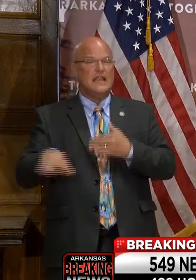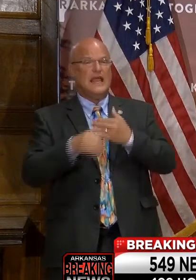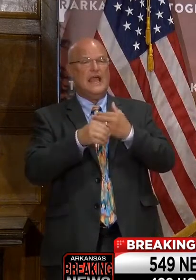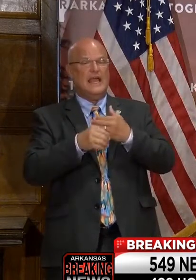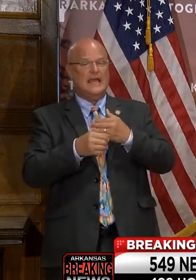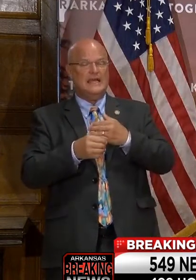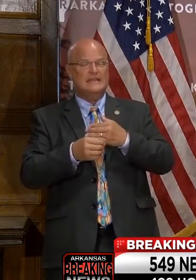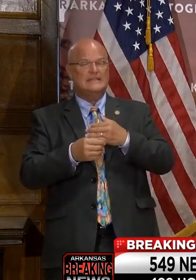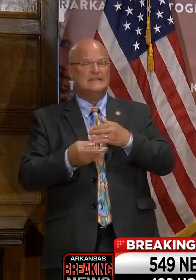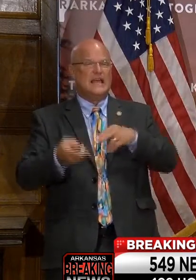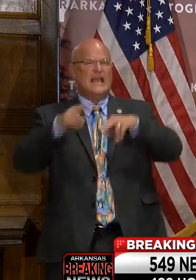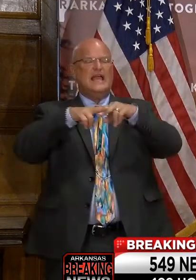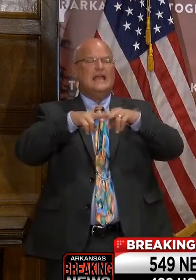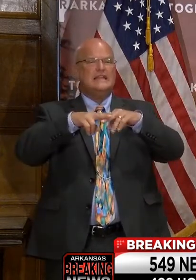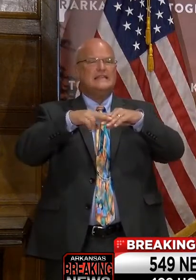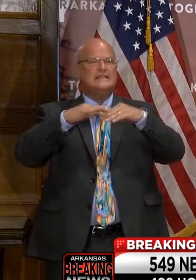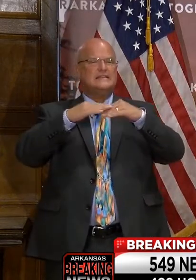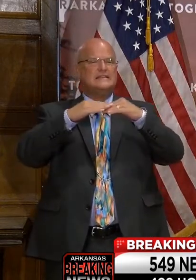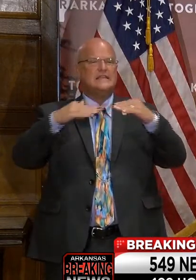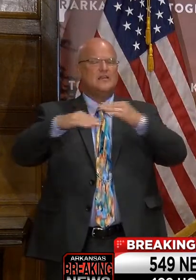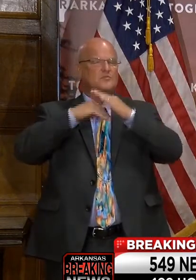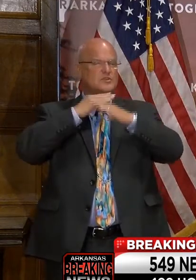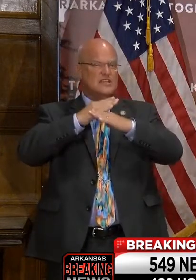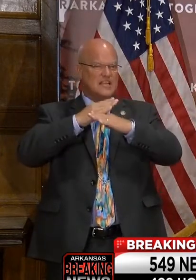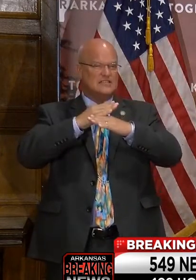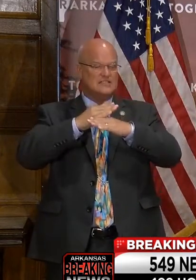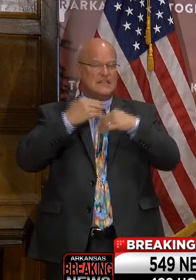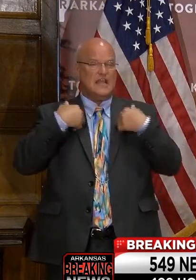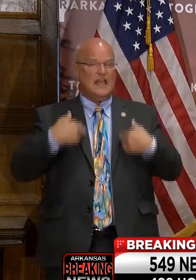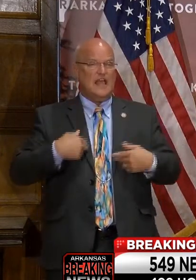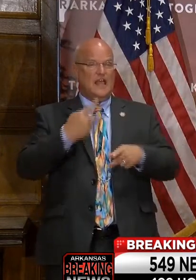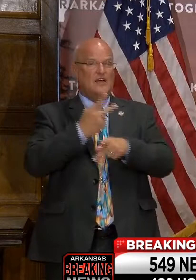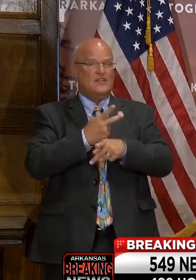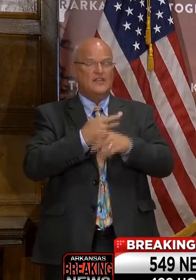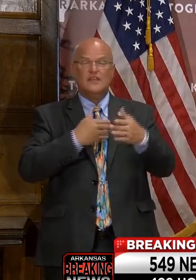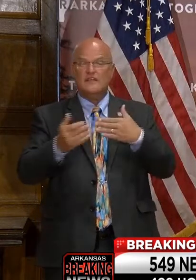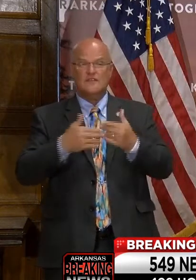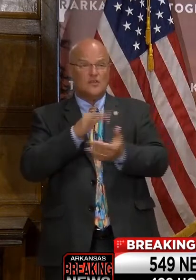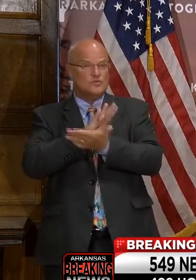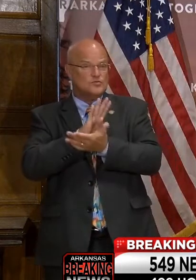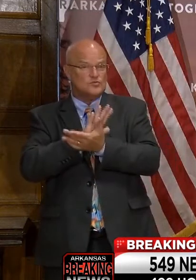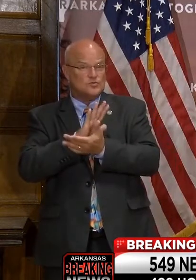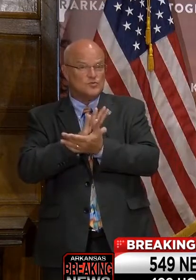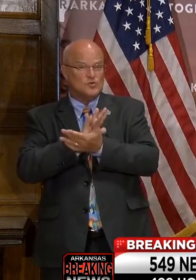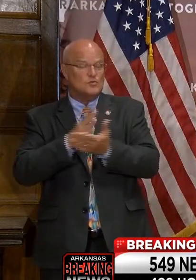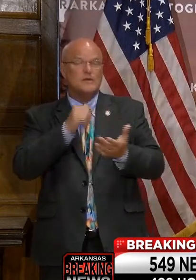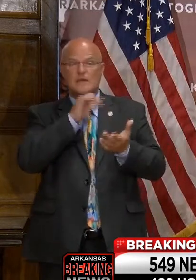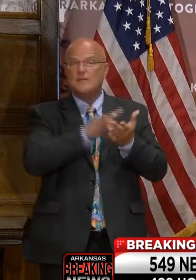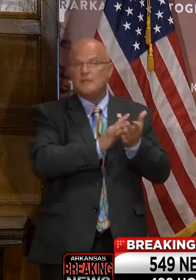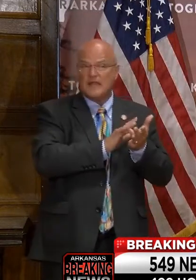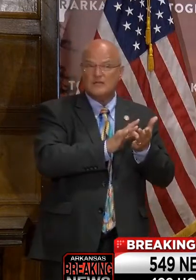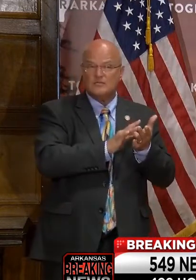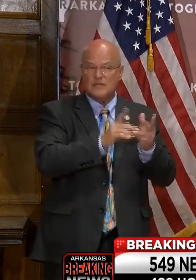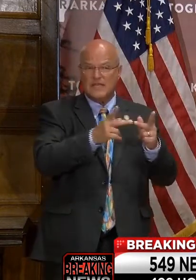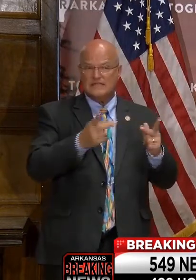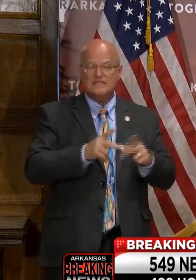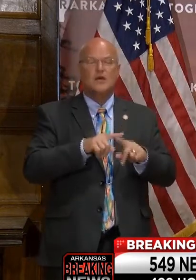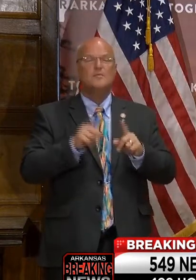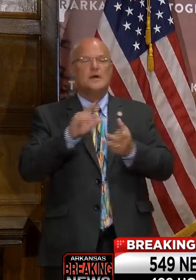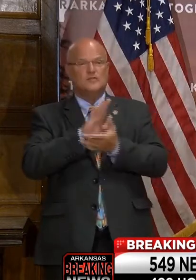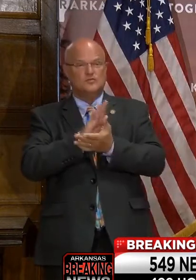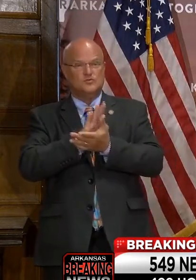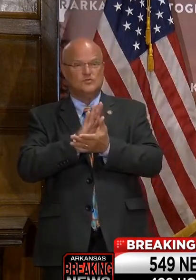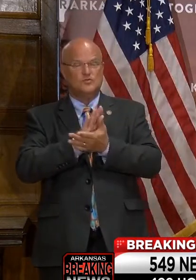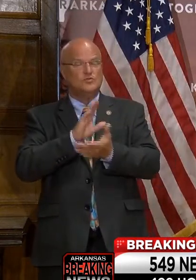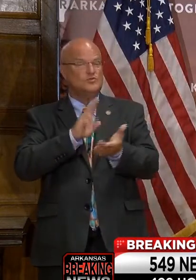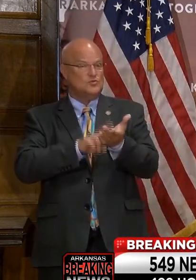of protection then for these healthcare professionals, even though they're on a school site, maybe not at a medical site. So that's why